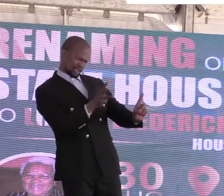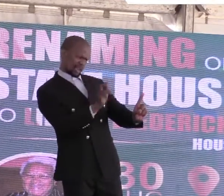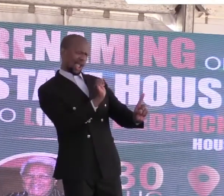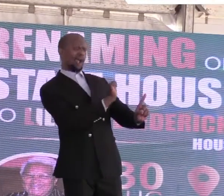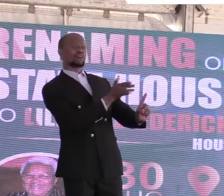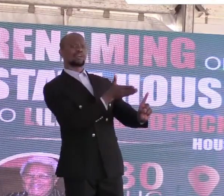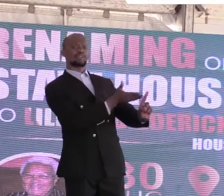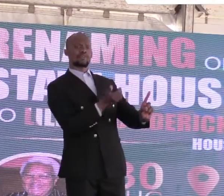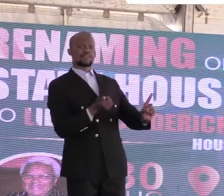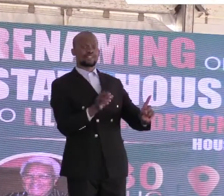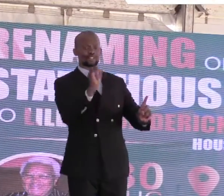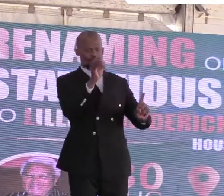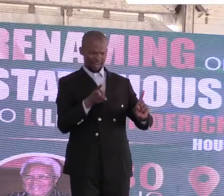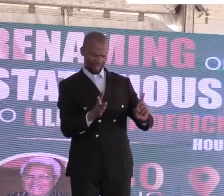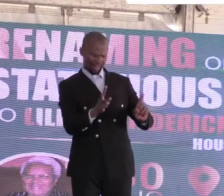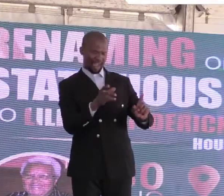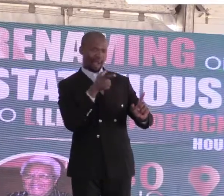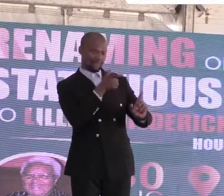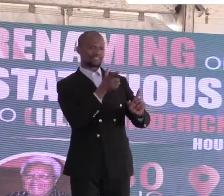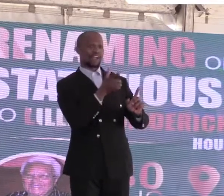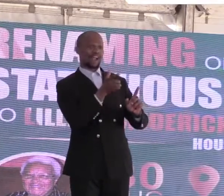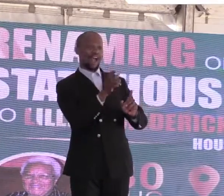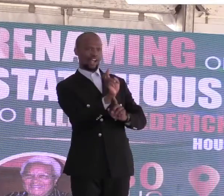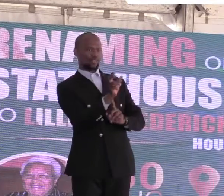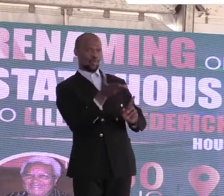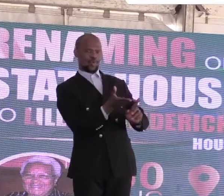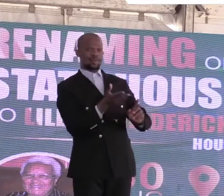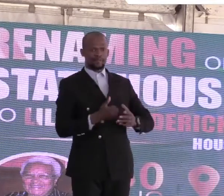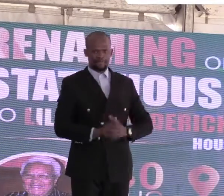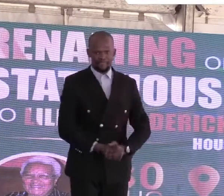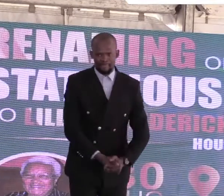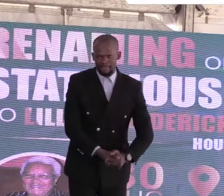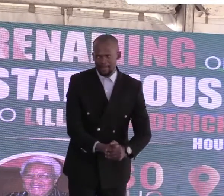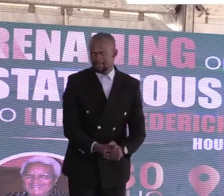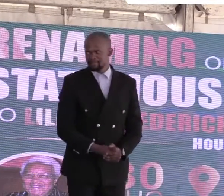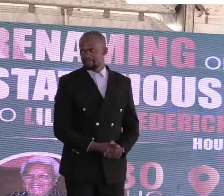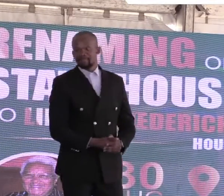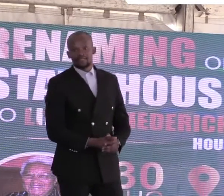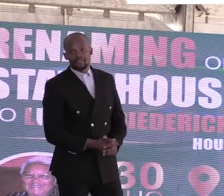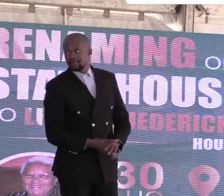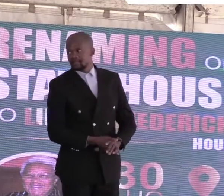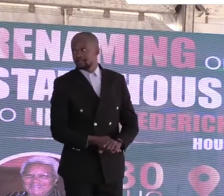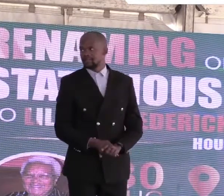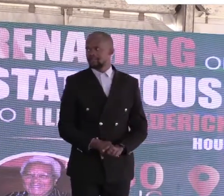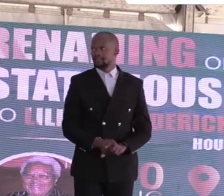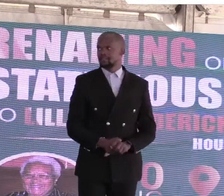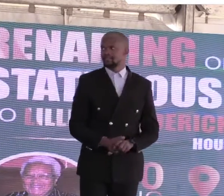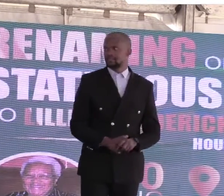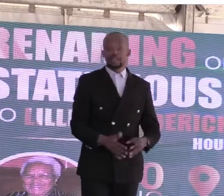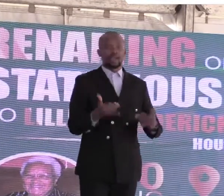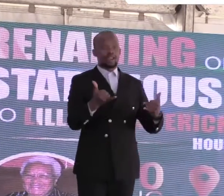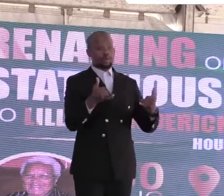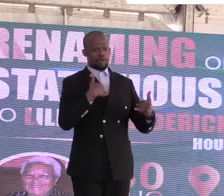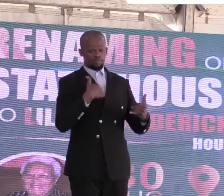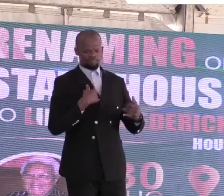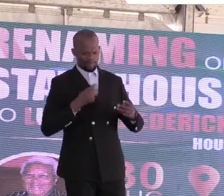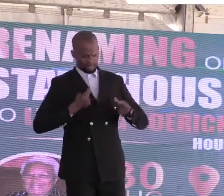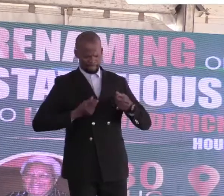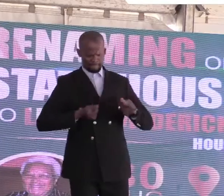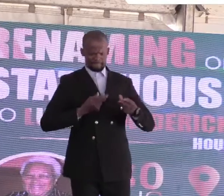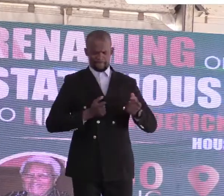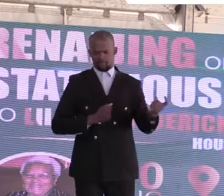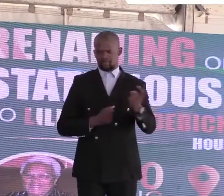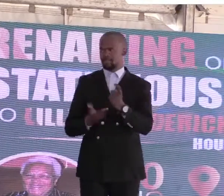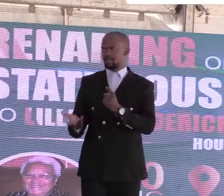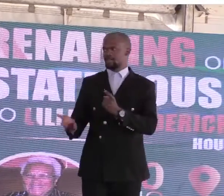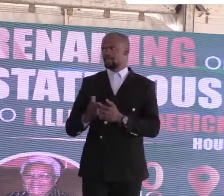and there are ways abambiza ngazo. Thank you so much for those wise words. Hey, ndizanibaleka ke ngoku apha,